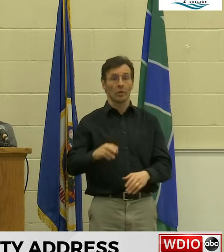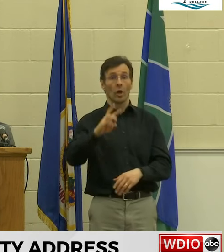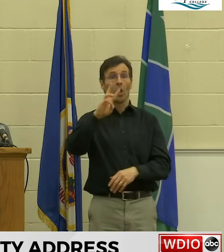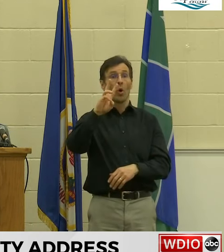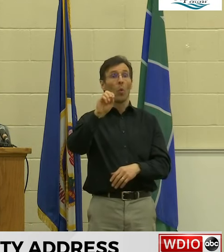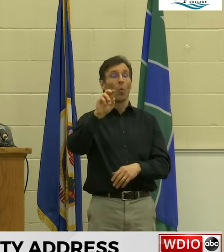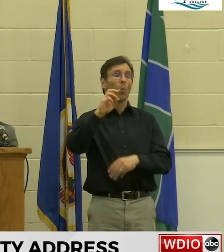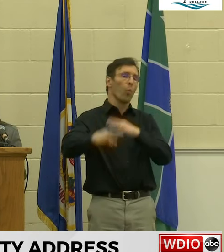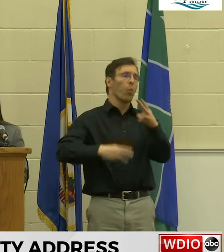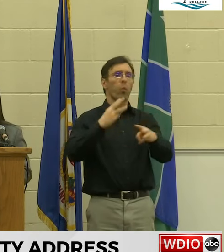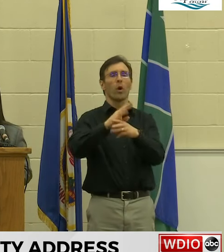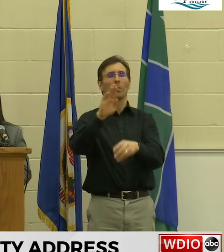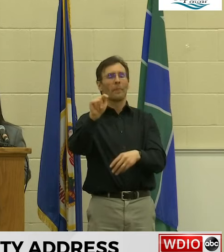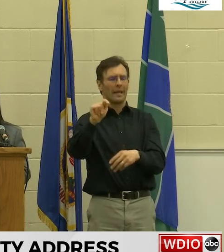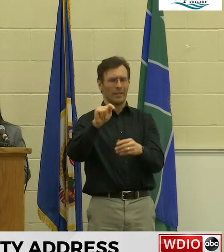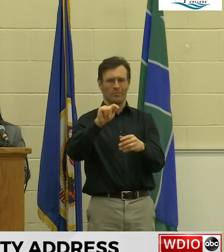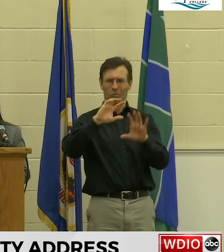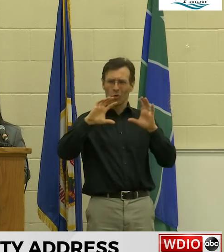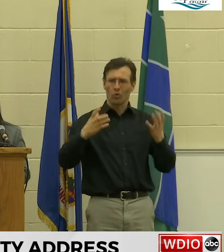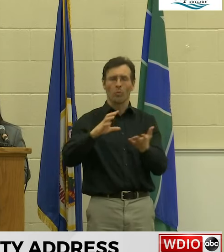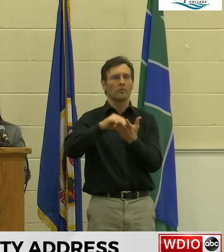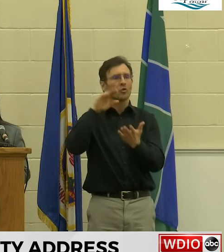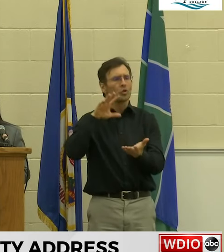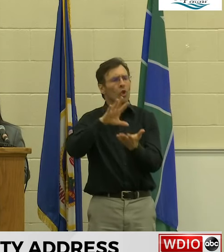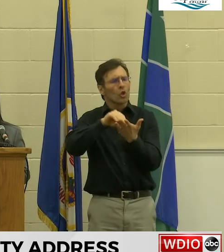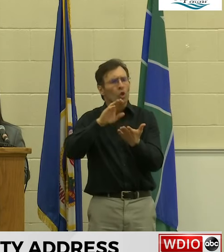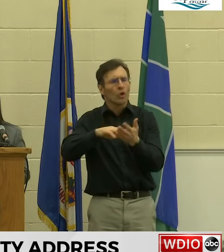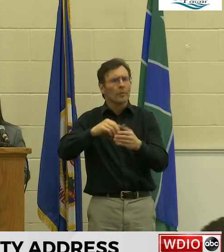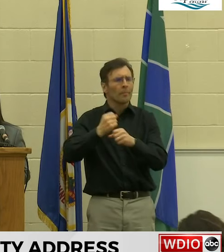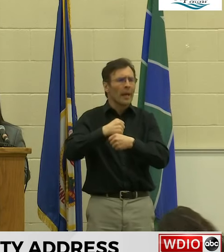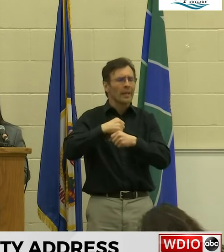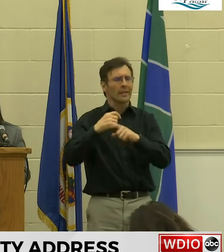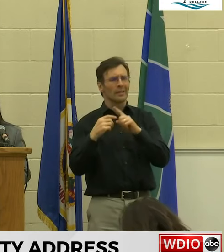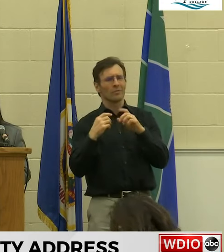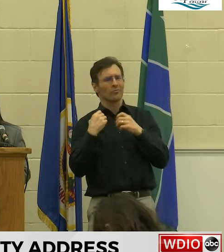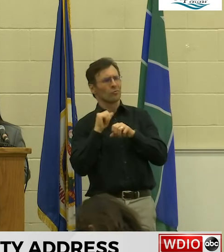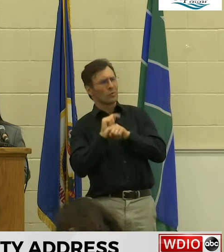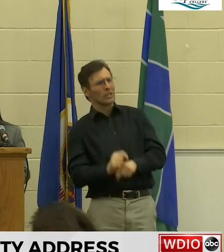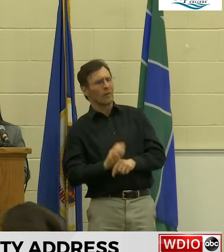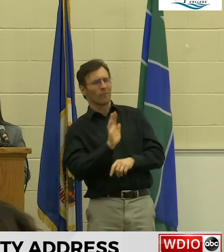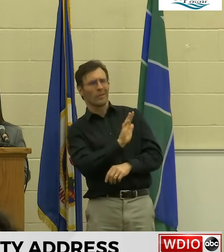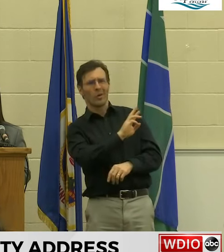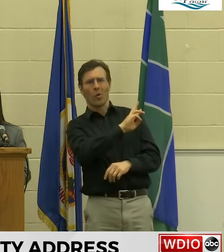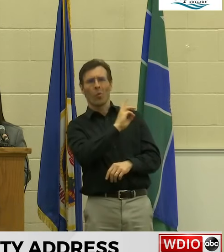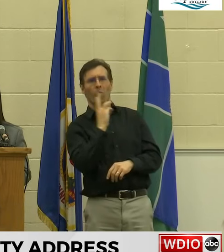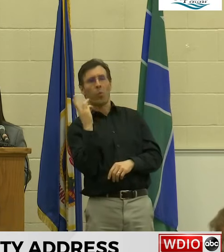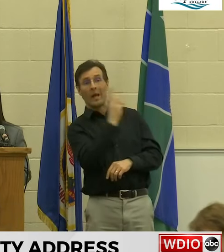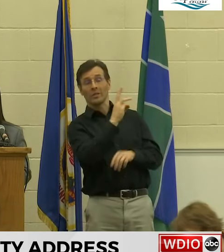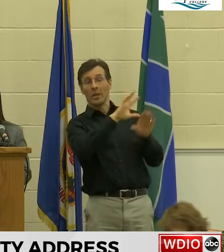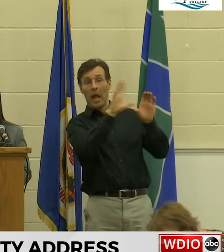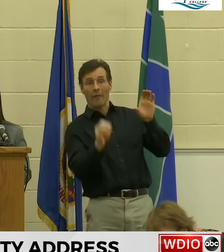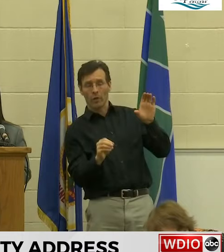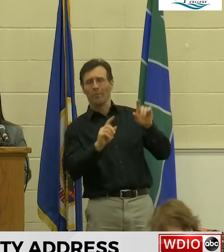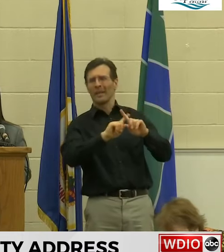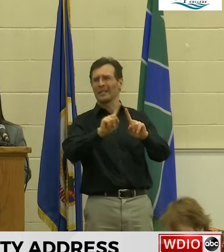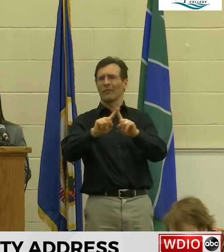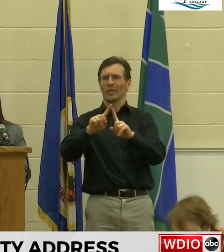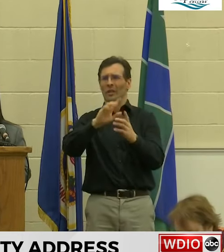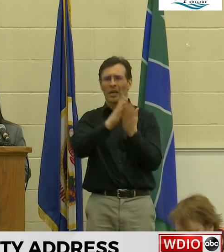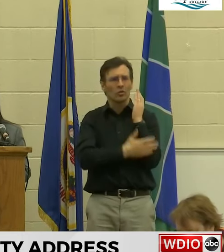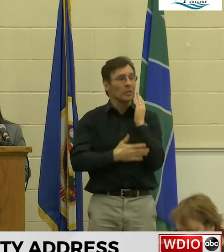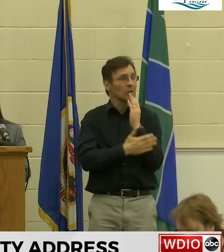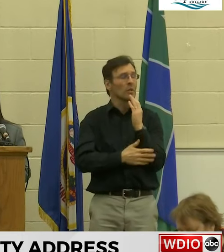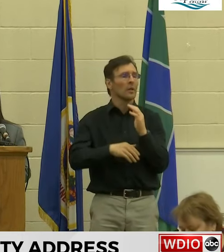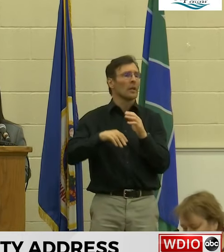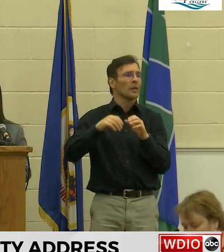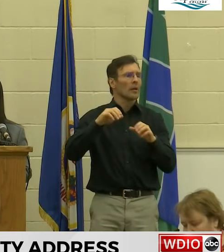is a group of students who learn and create music in the drumming tradition of Western Africa and many other countries around the world. The drummers